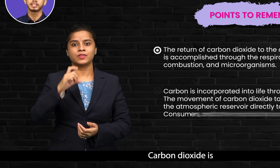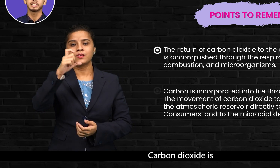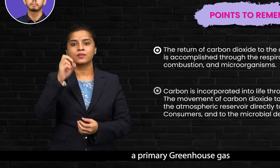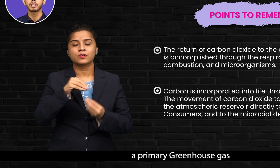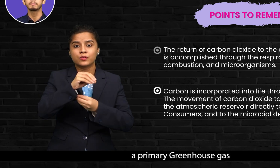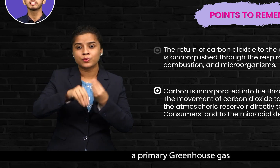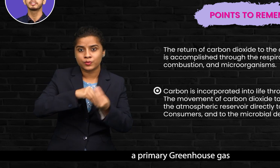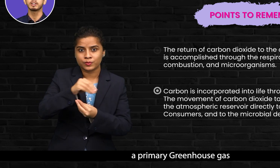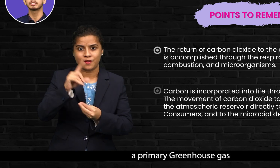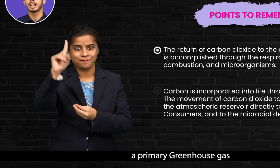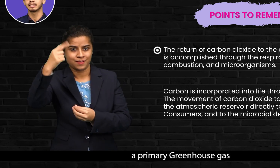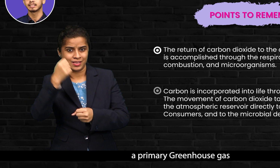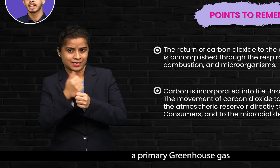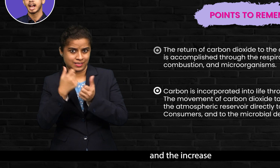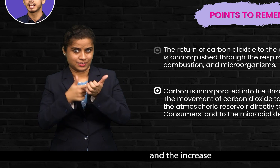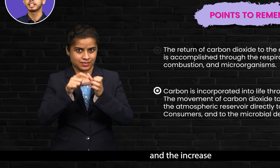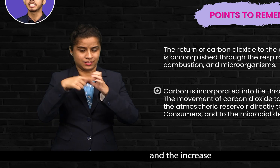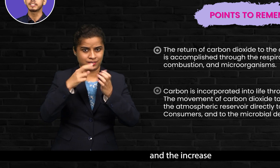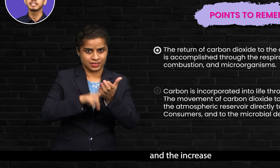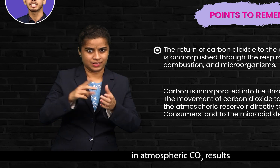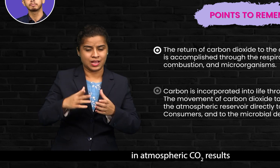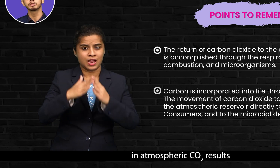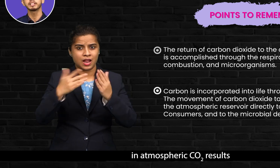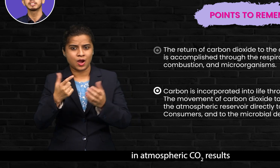Carbon dioxide is a primary greenhouse gas, and the